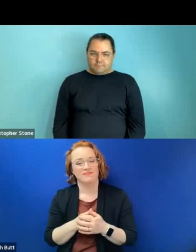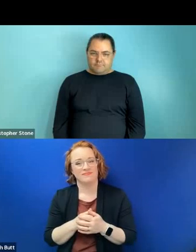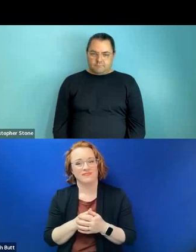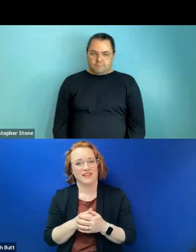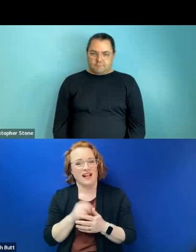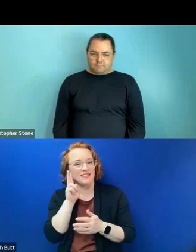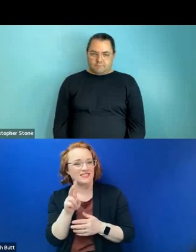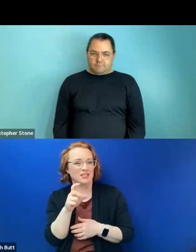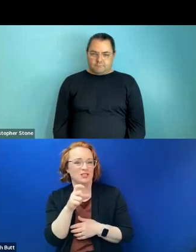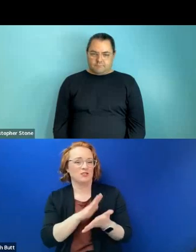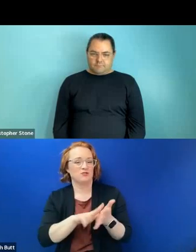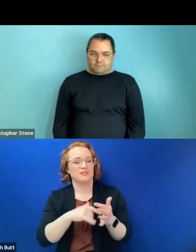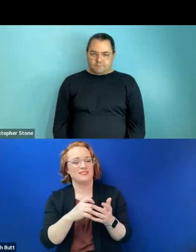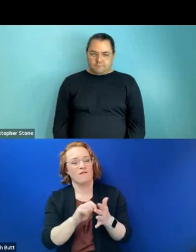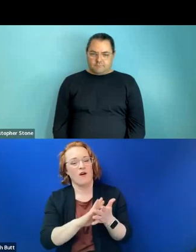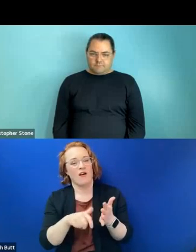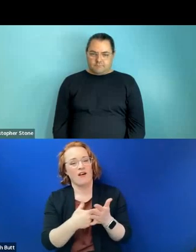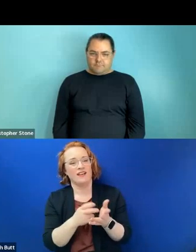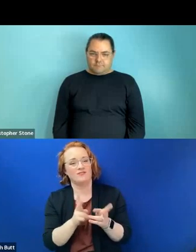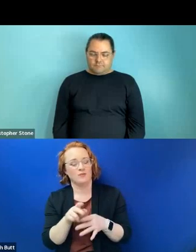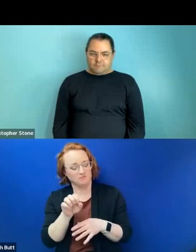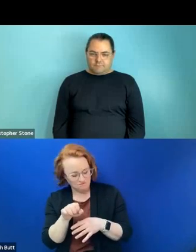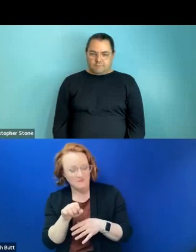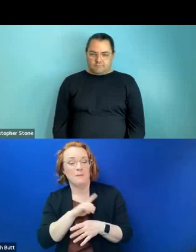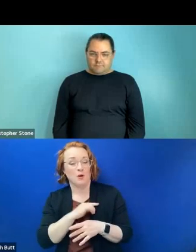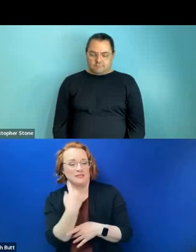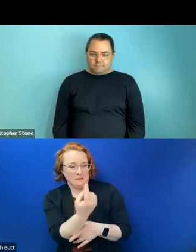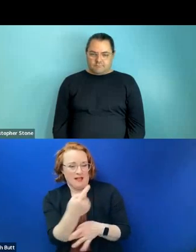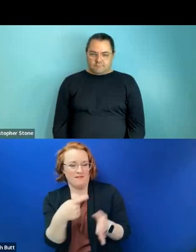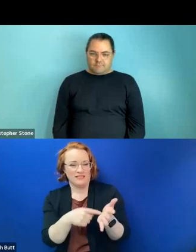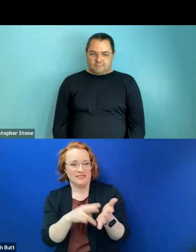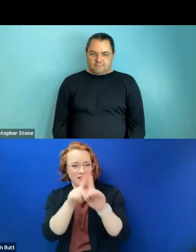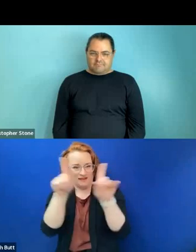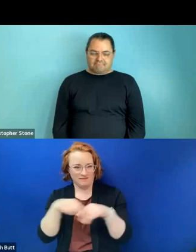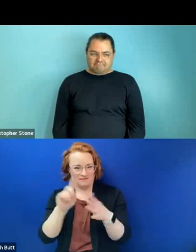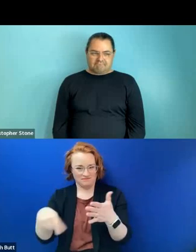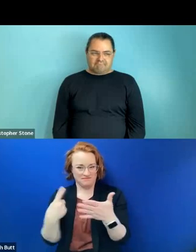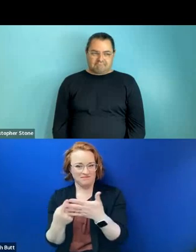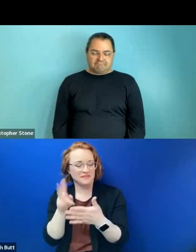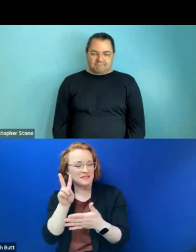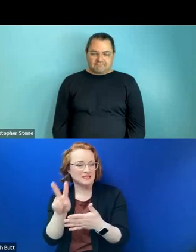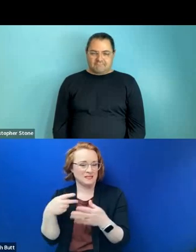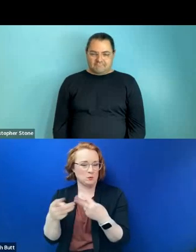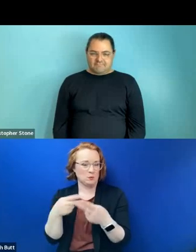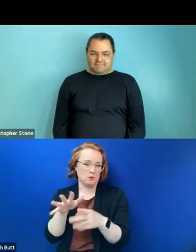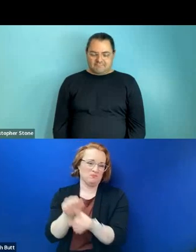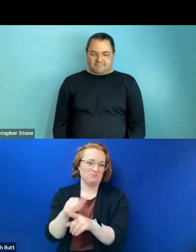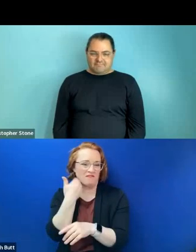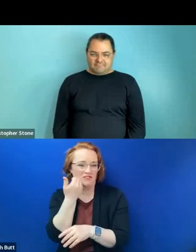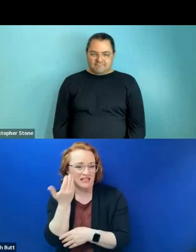see Christopher is nodding because he's one of the TV interpreters that we see on the news every